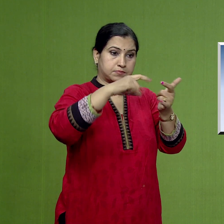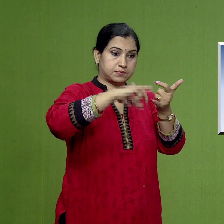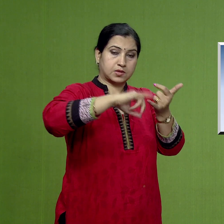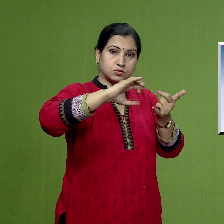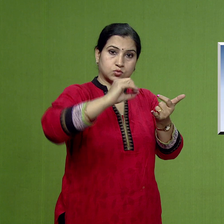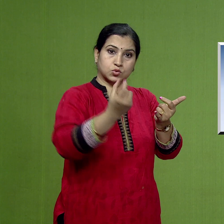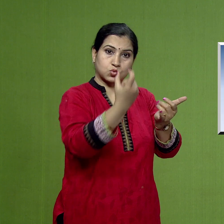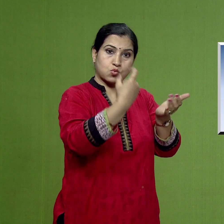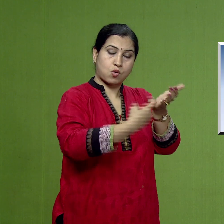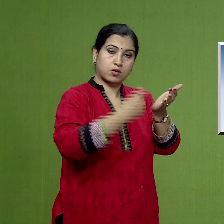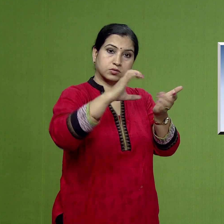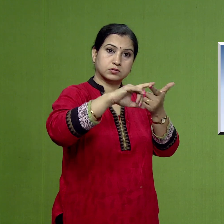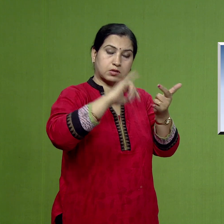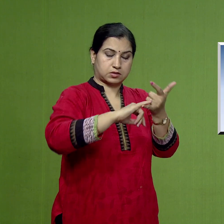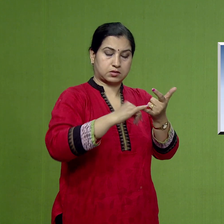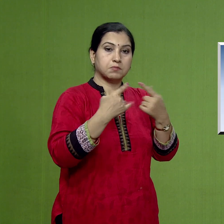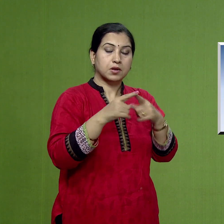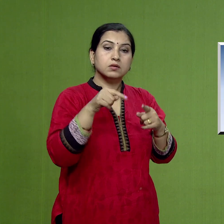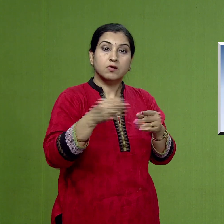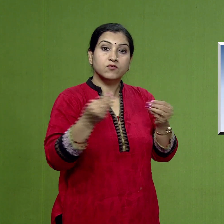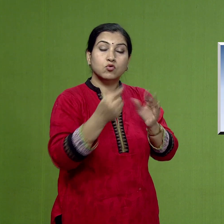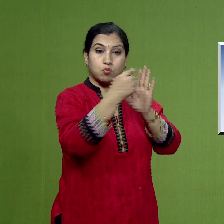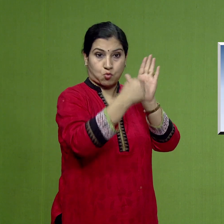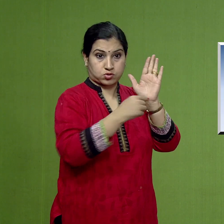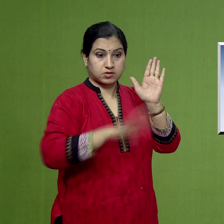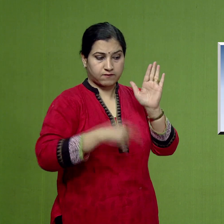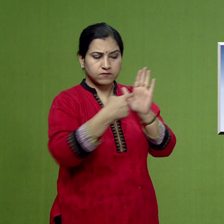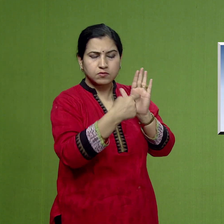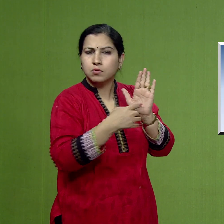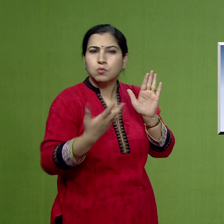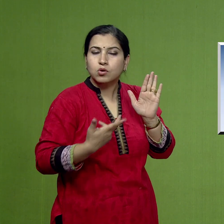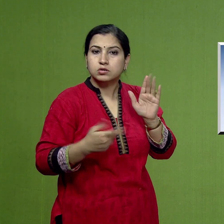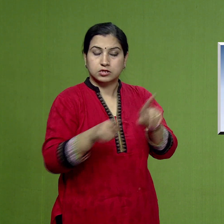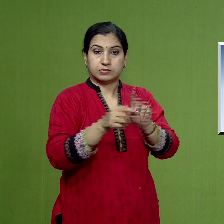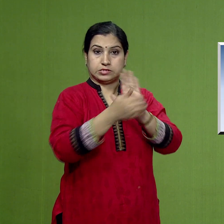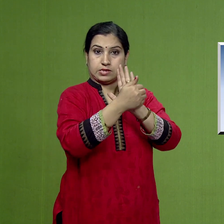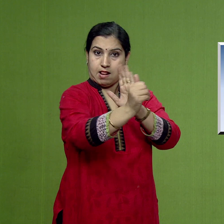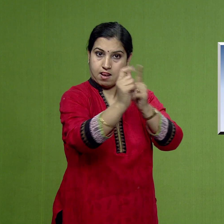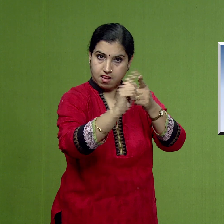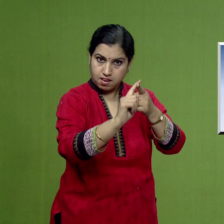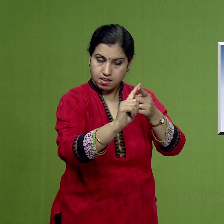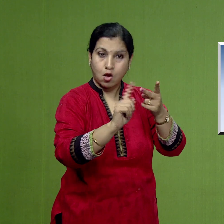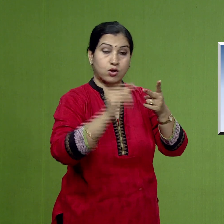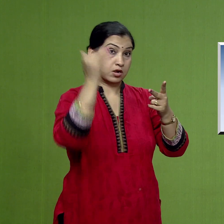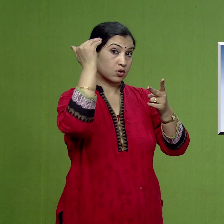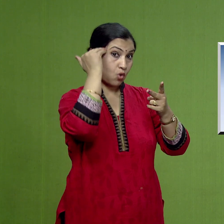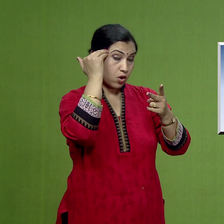are certain factors like their skill and knowledge which convert these